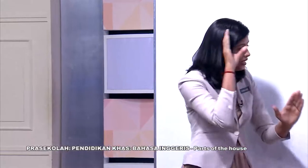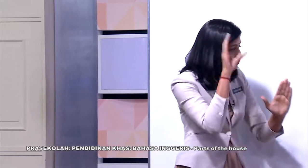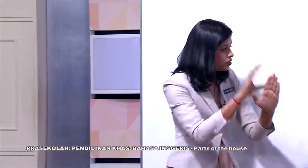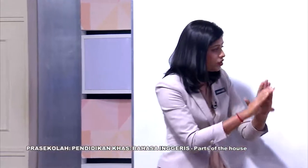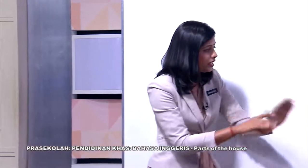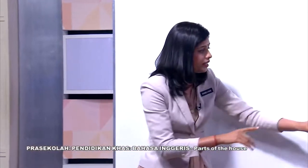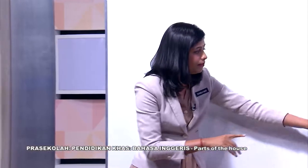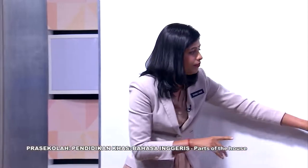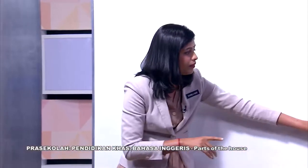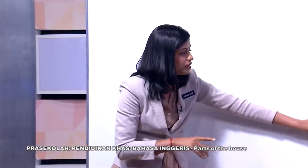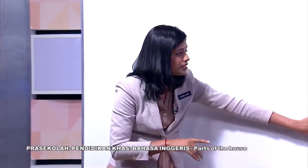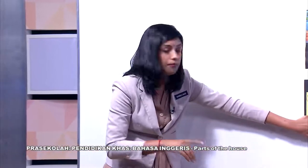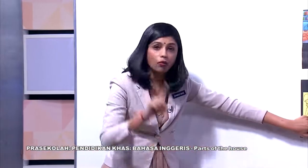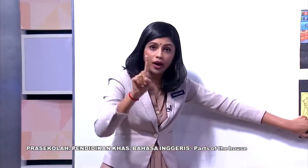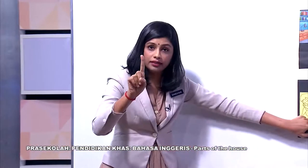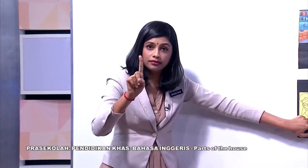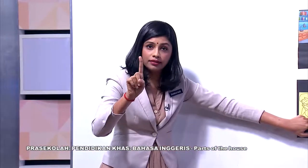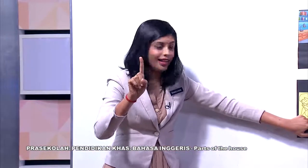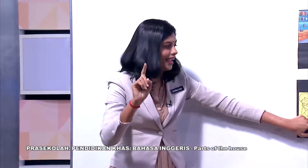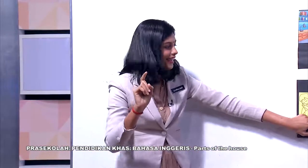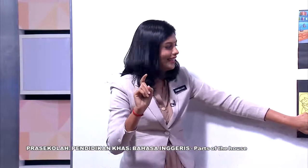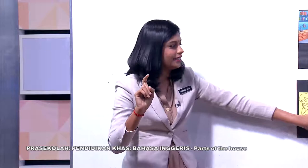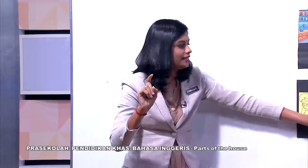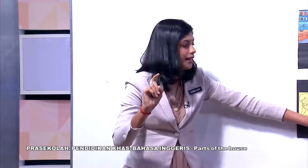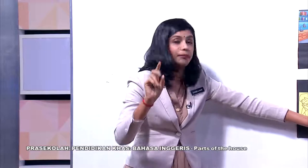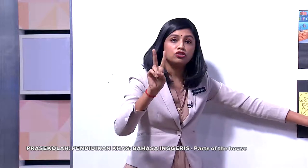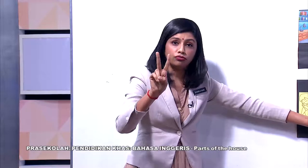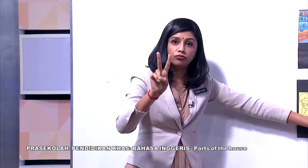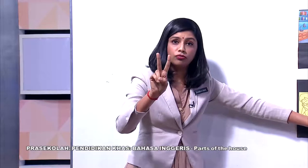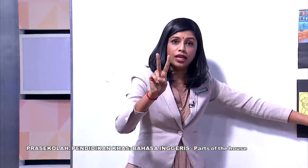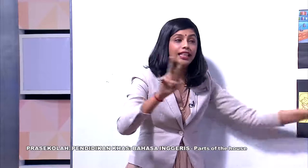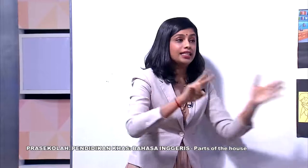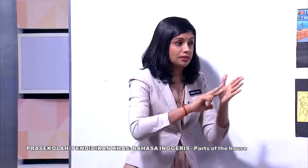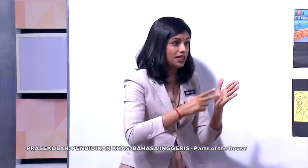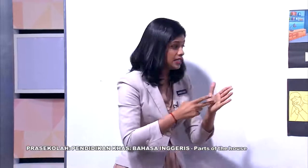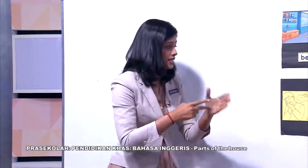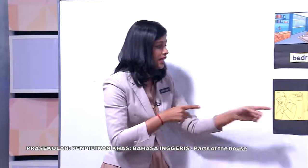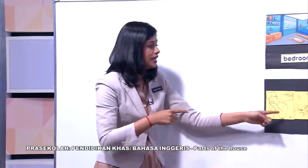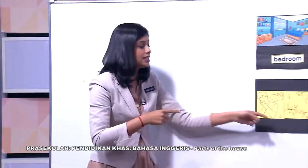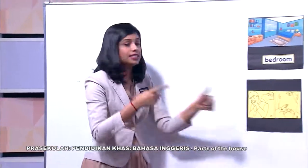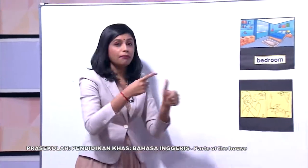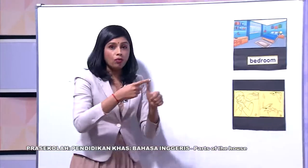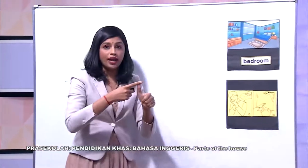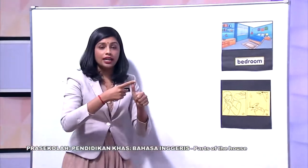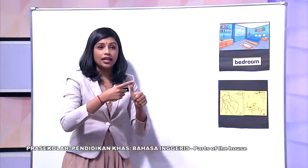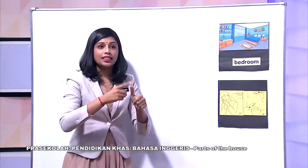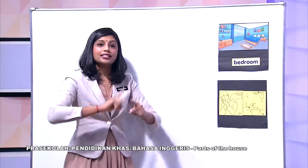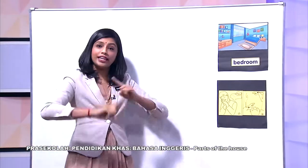you see the picture here, there is number one and here, number two. This means this number one, the sign is